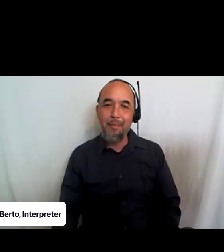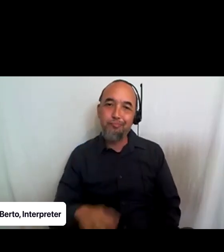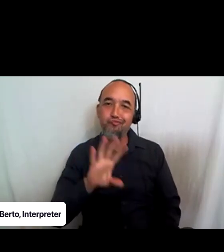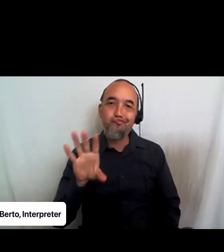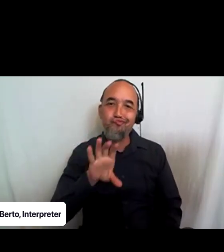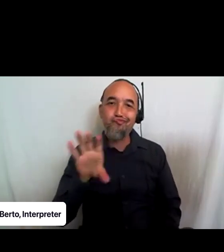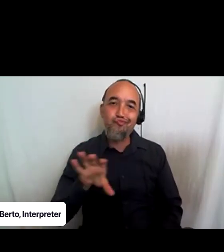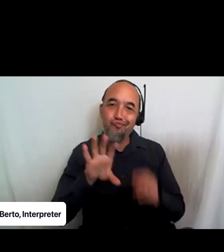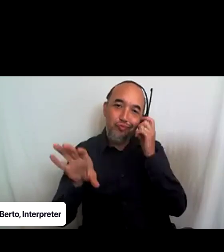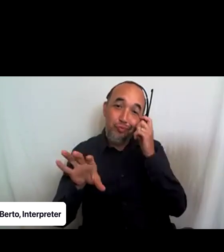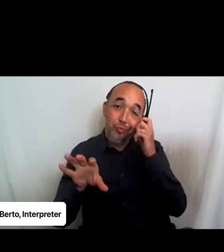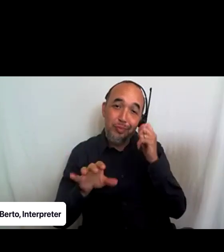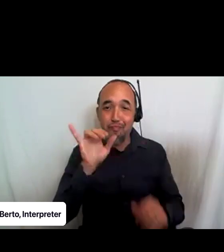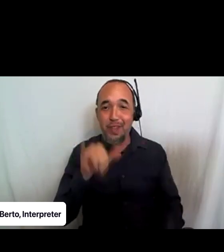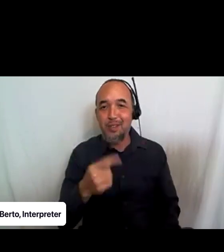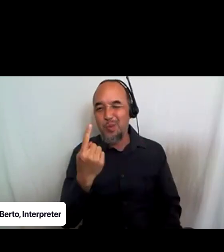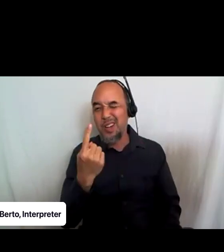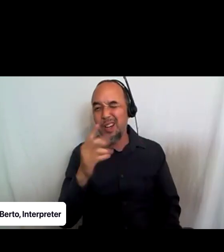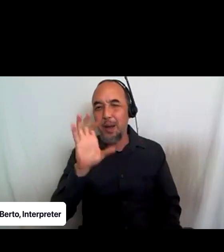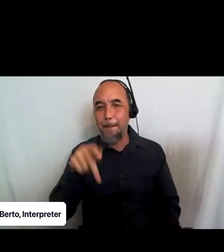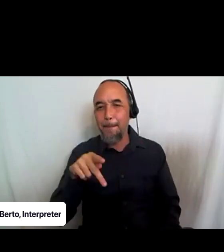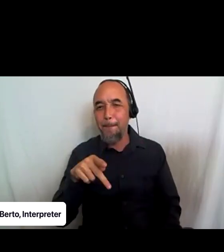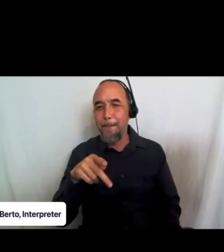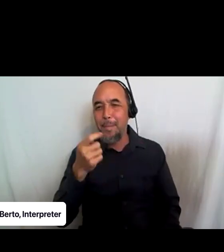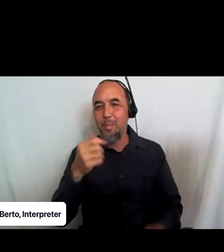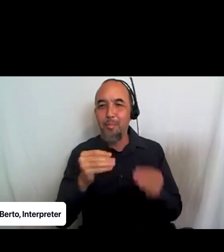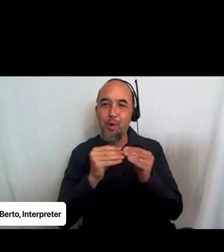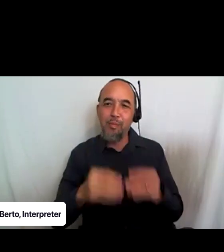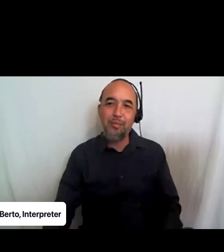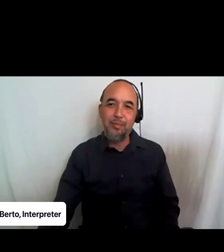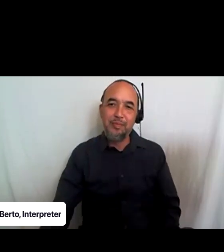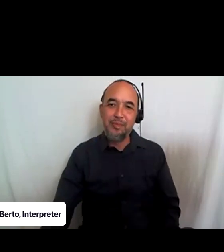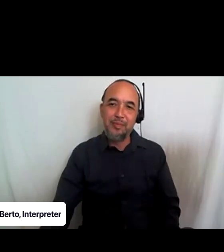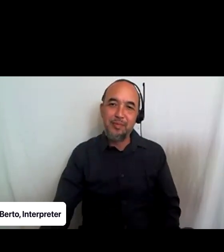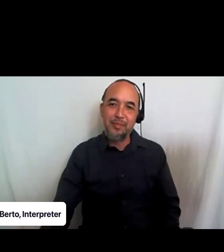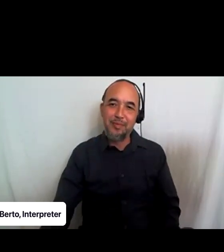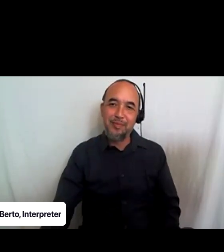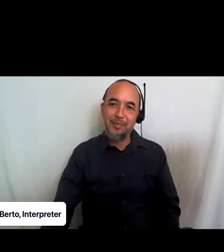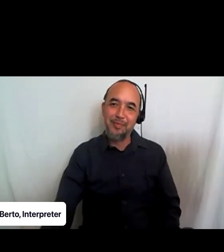that's 1 cup. I'm gonna add a little more. There we go.